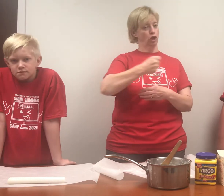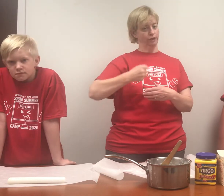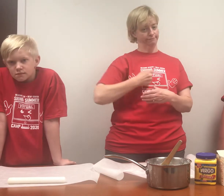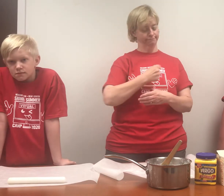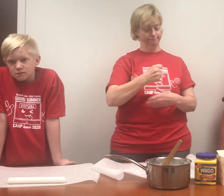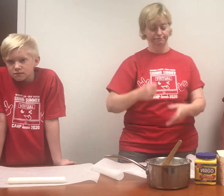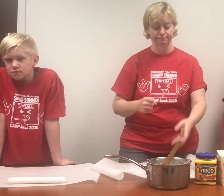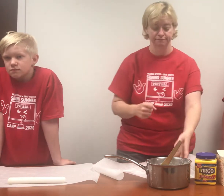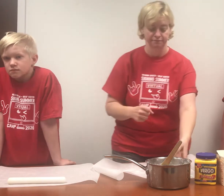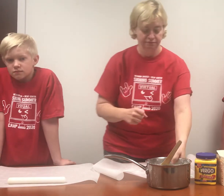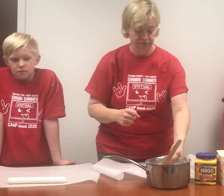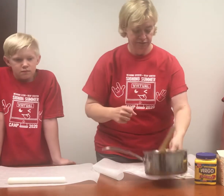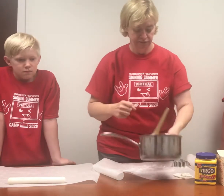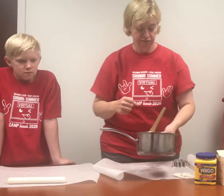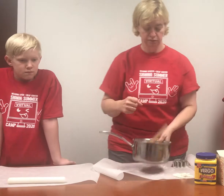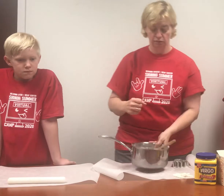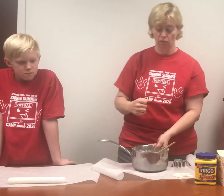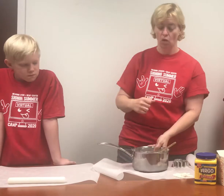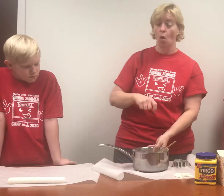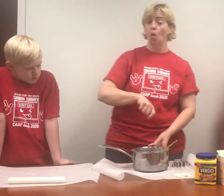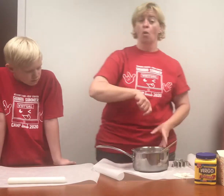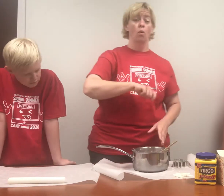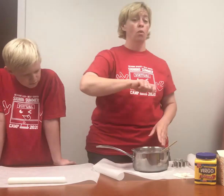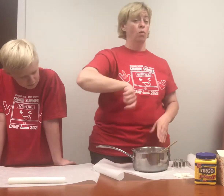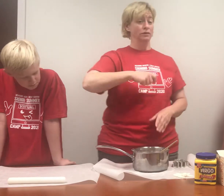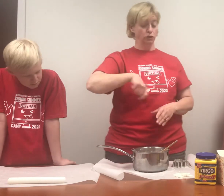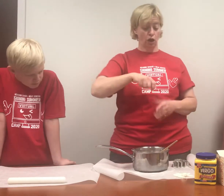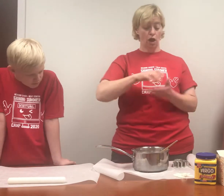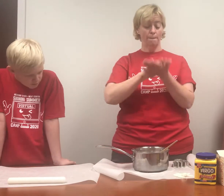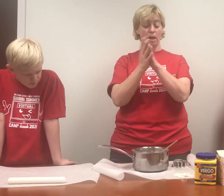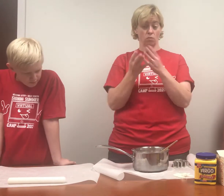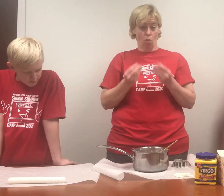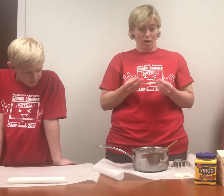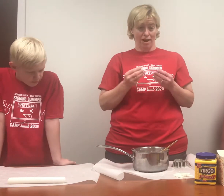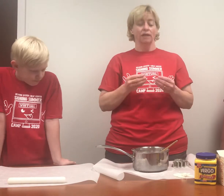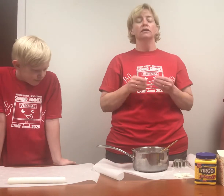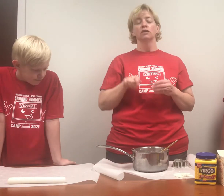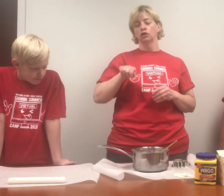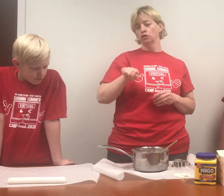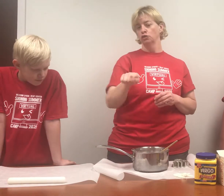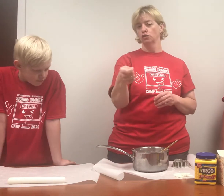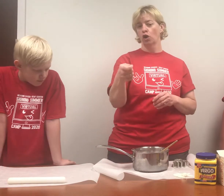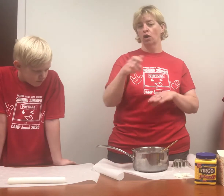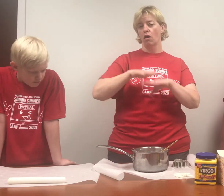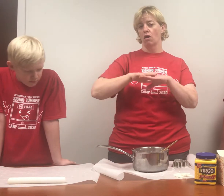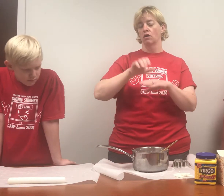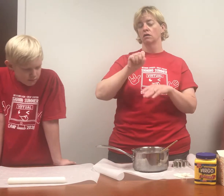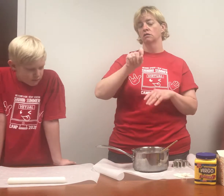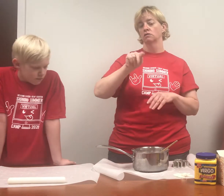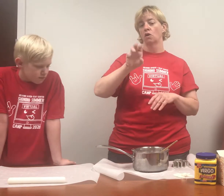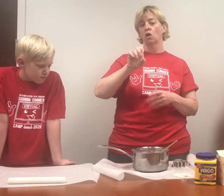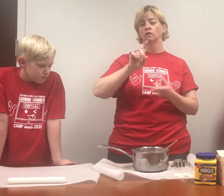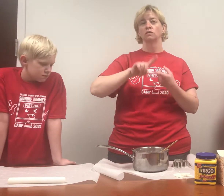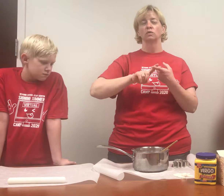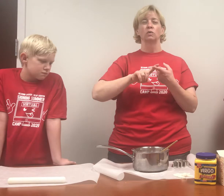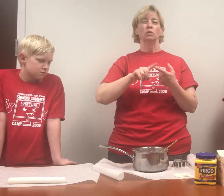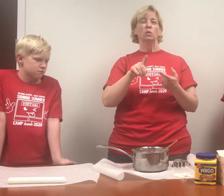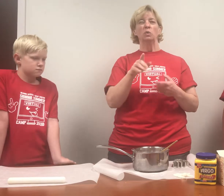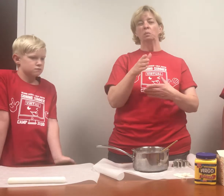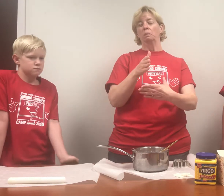So you're going to go ahead and pour these ingredients, and then you're going to mix them all together. When you mix them all together, it's going to become